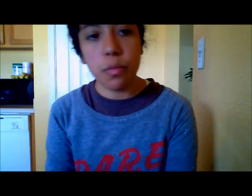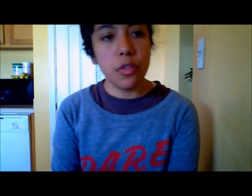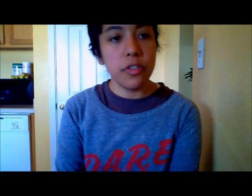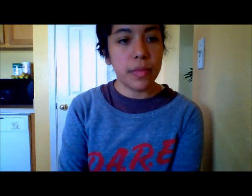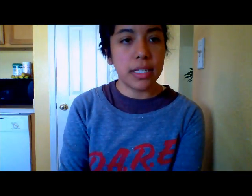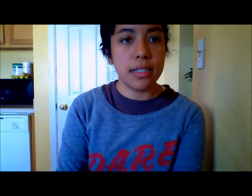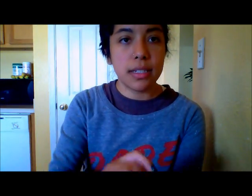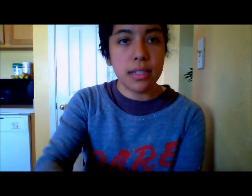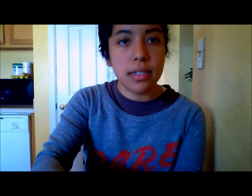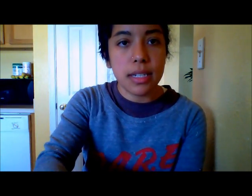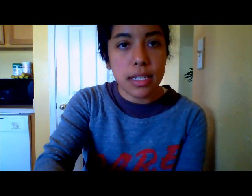Movement